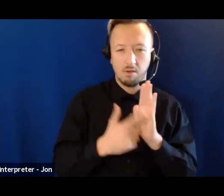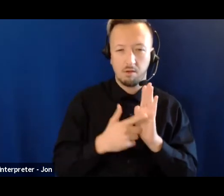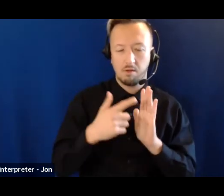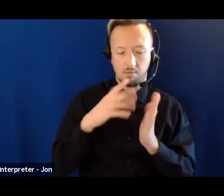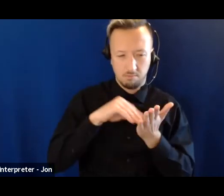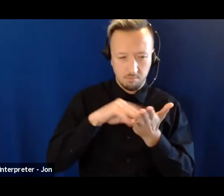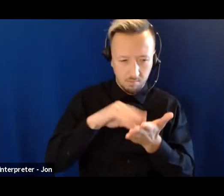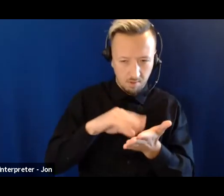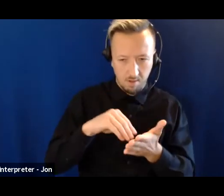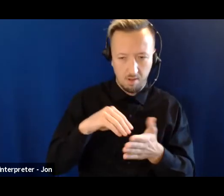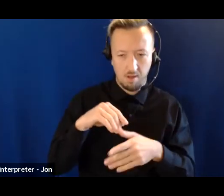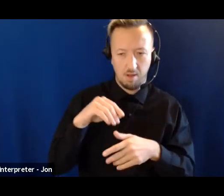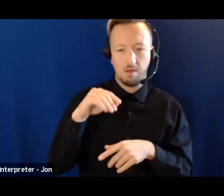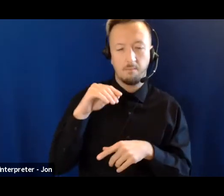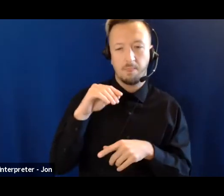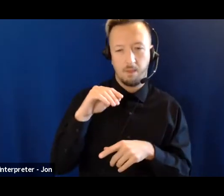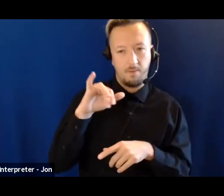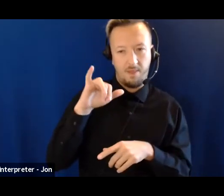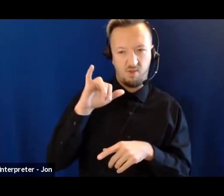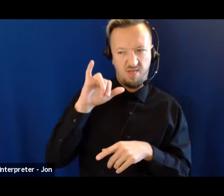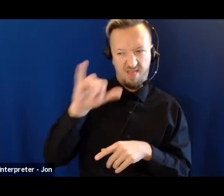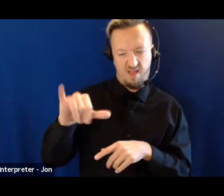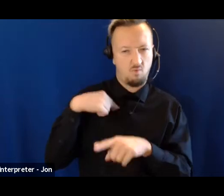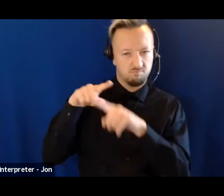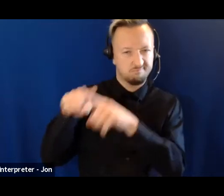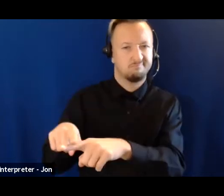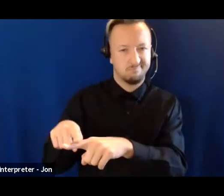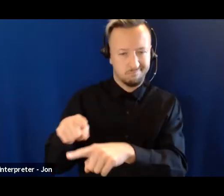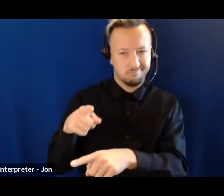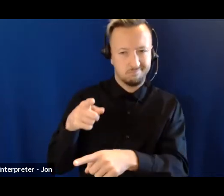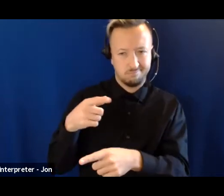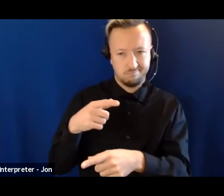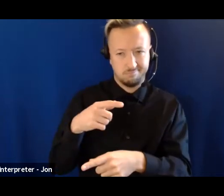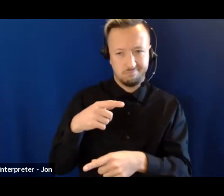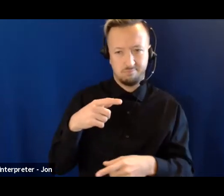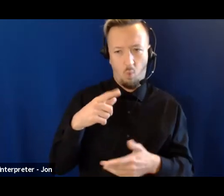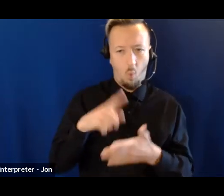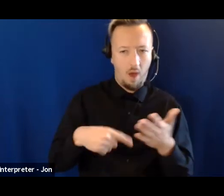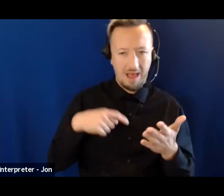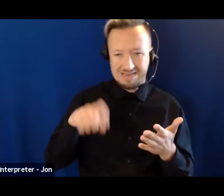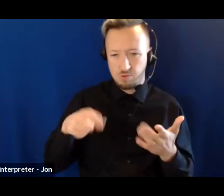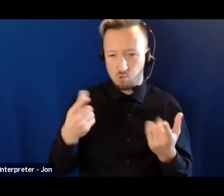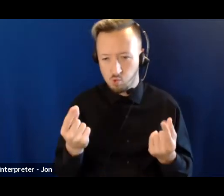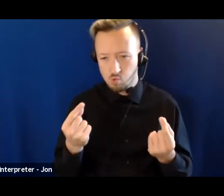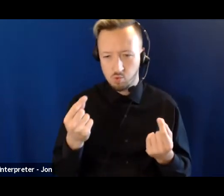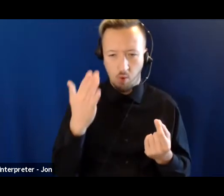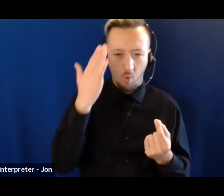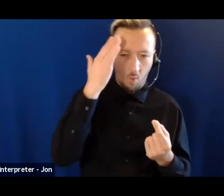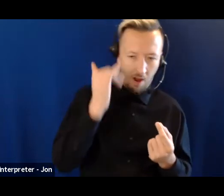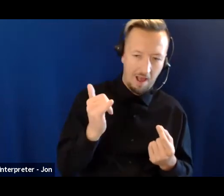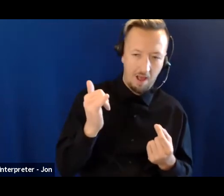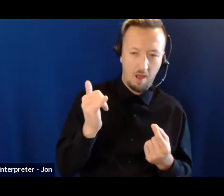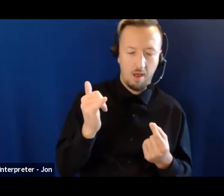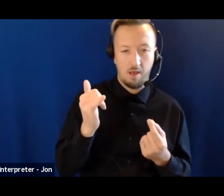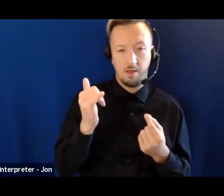been kind of my go-to on what we're supposed to do and why that is and all that kind